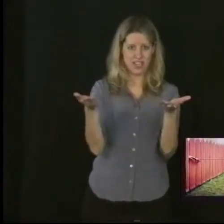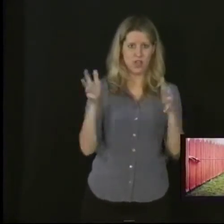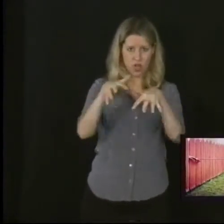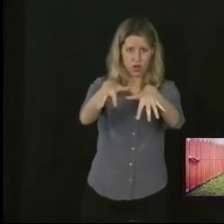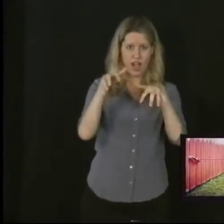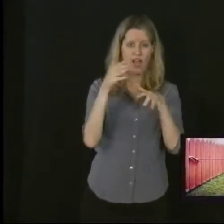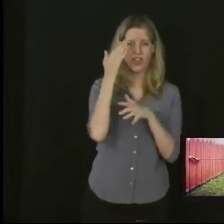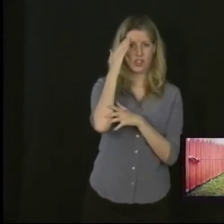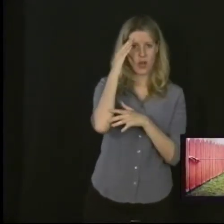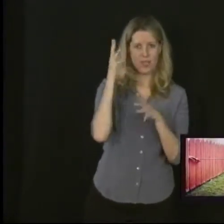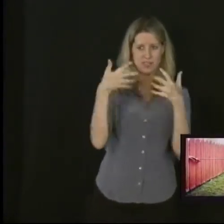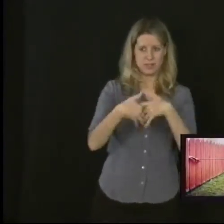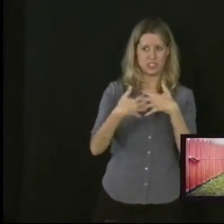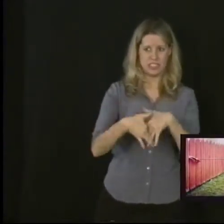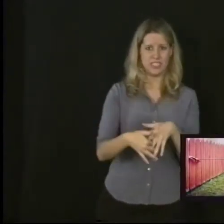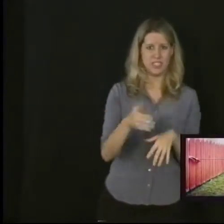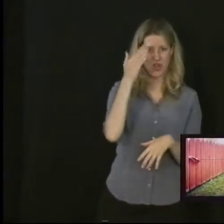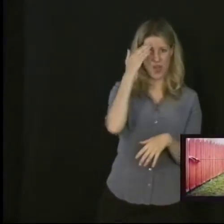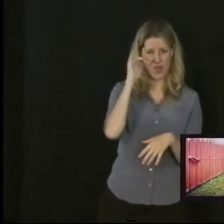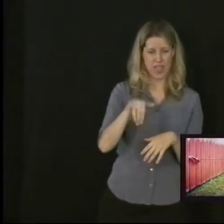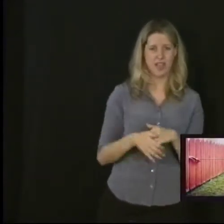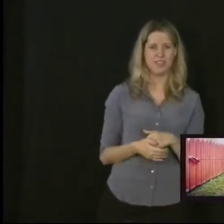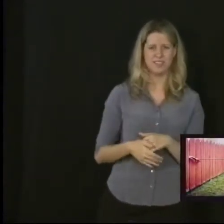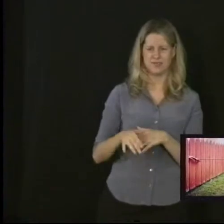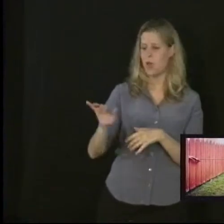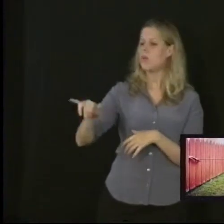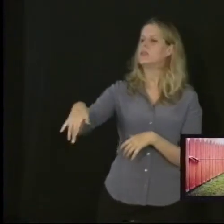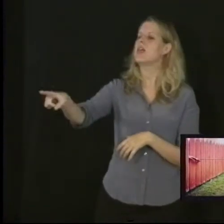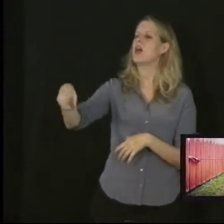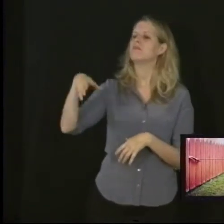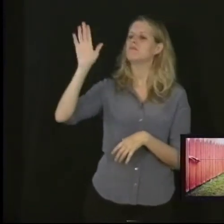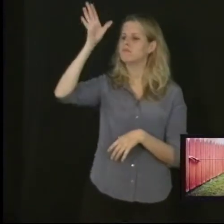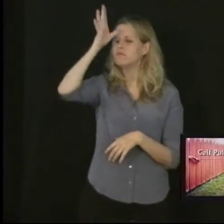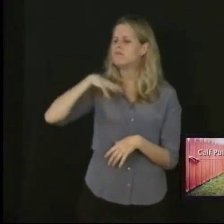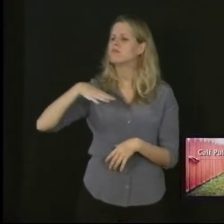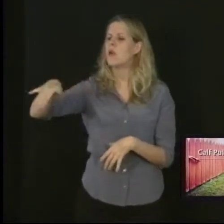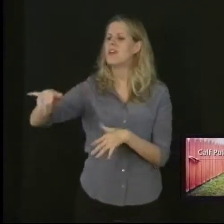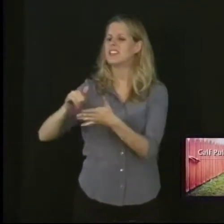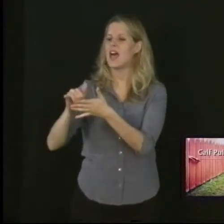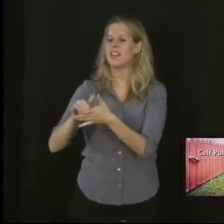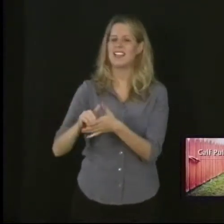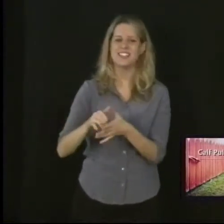know what that is? What is that, sir? That's a calf puller.